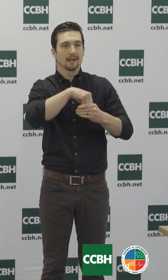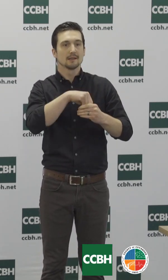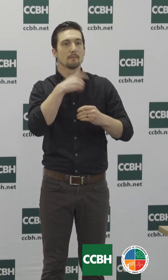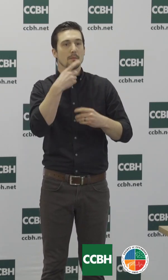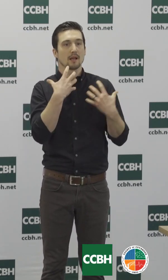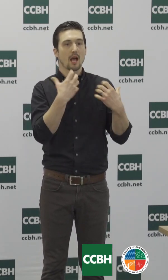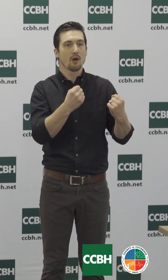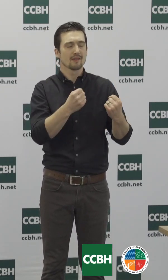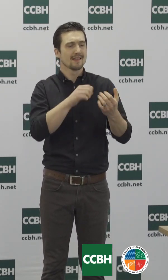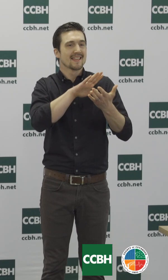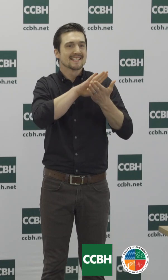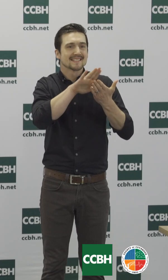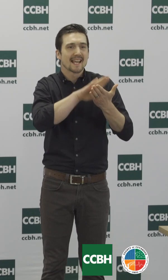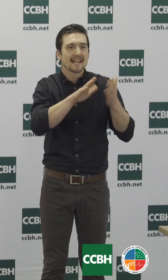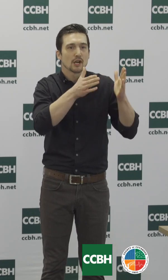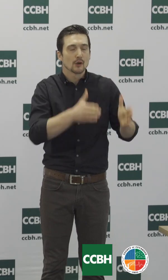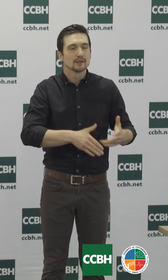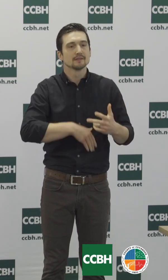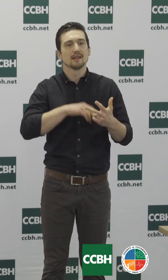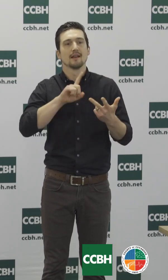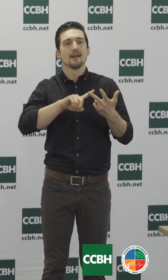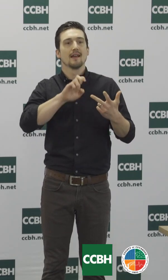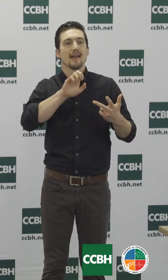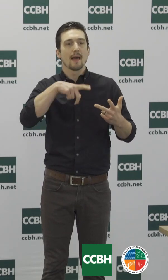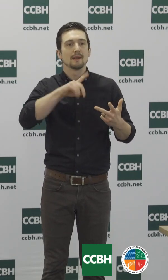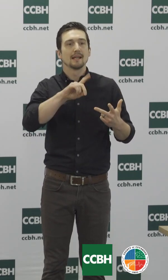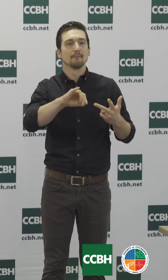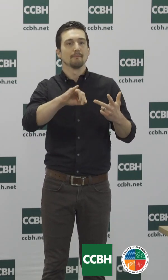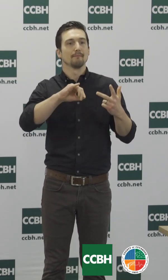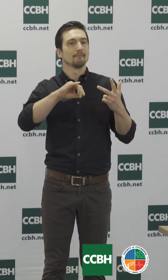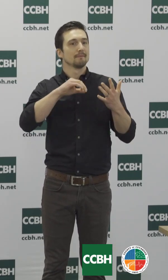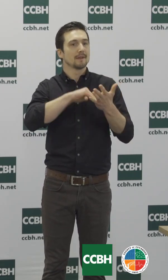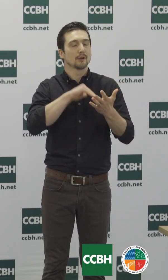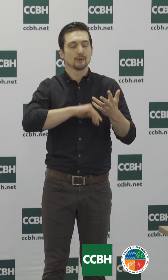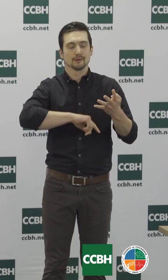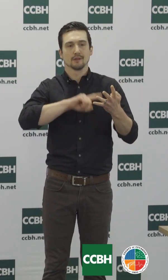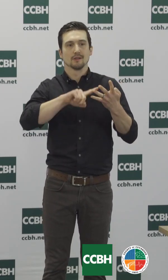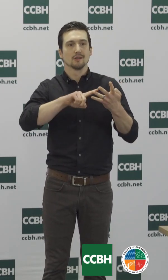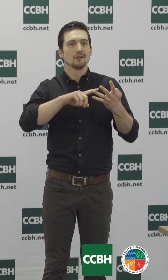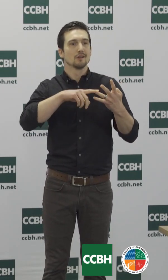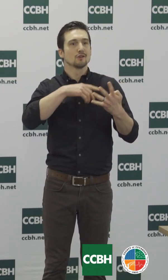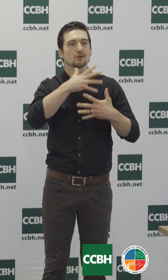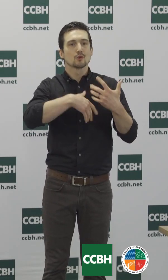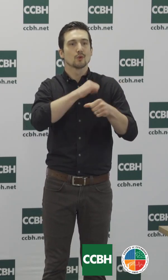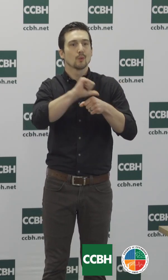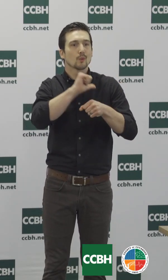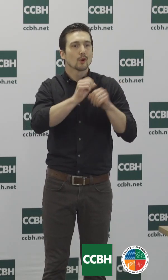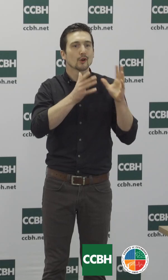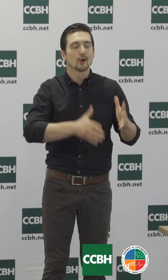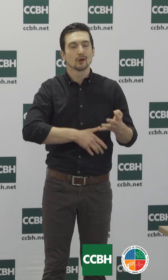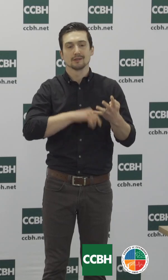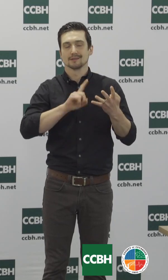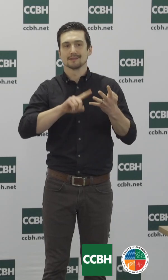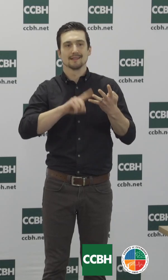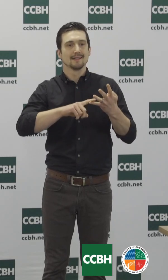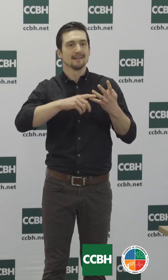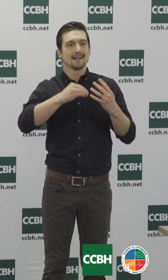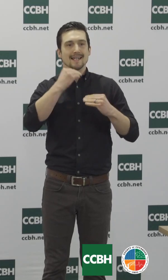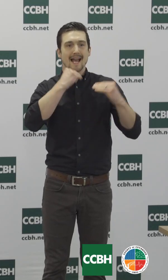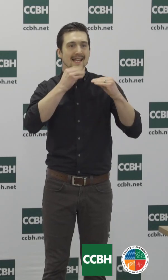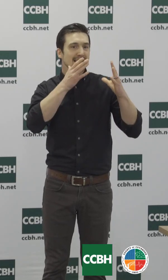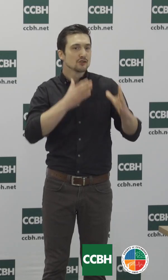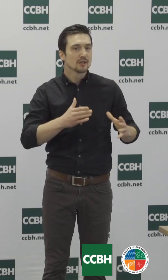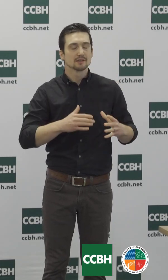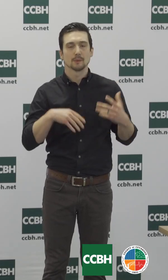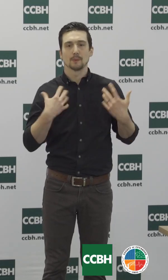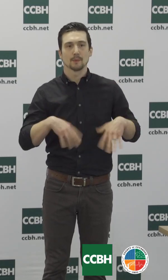our sanitarians, our epidemiologists, our social workers, our dietitians. All of them are pivoting into